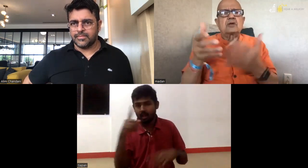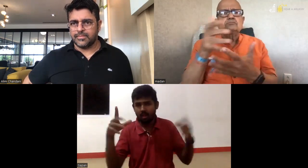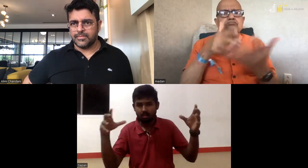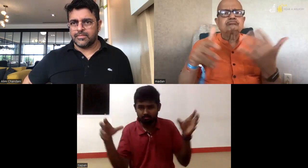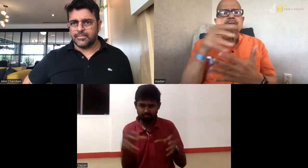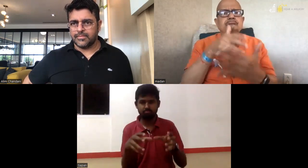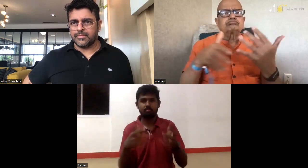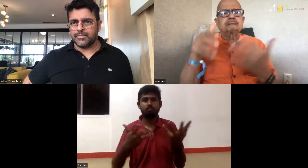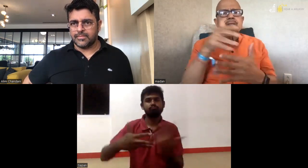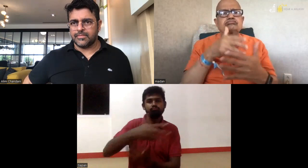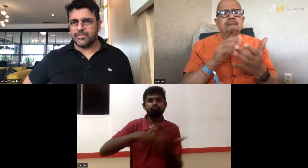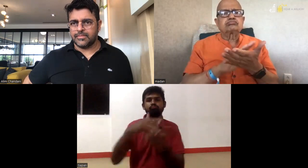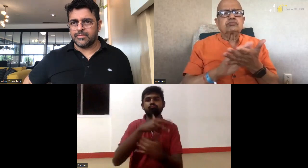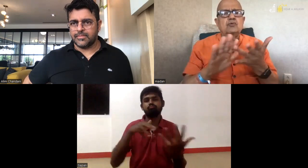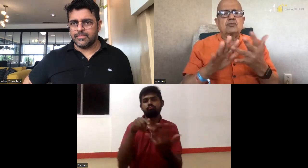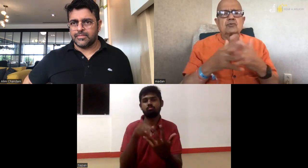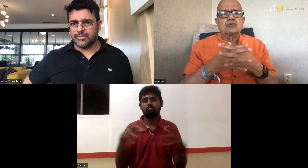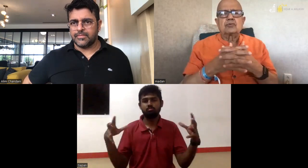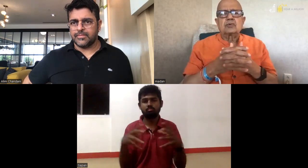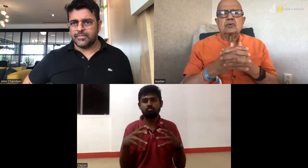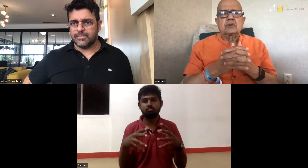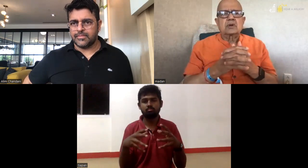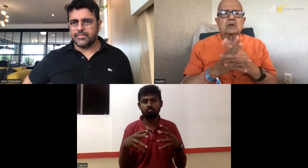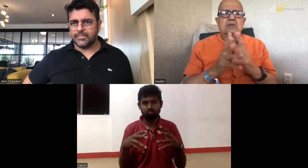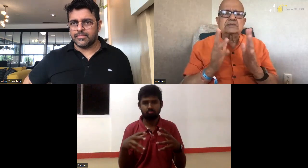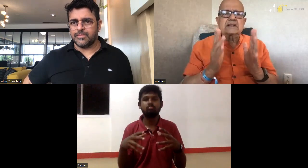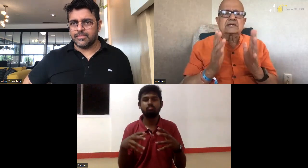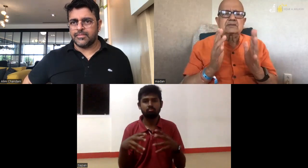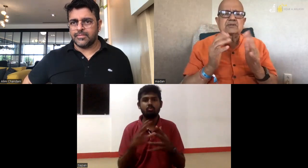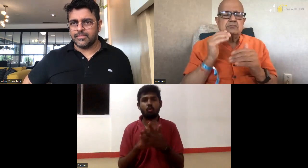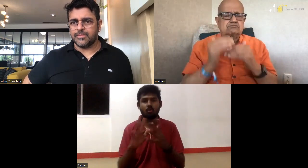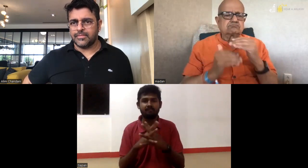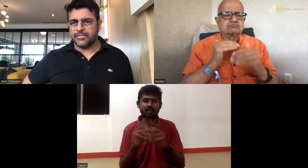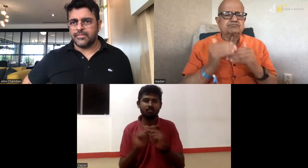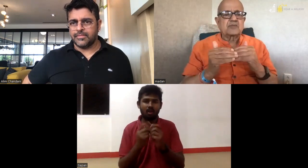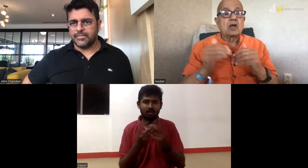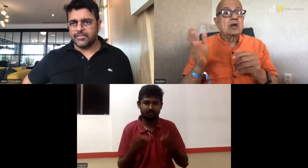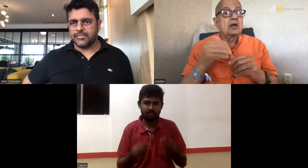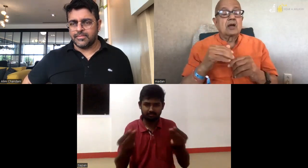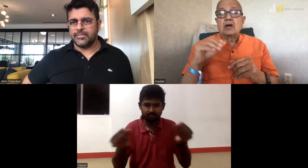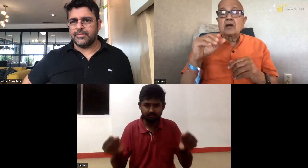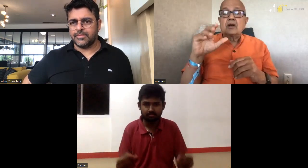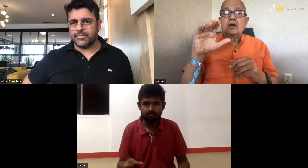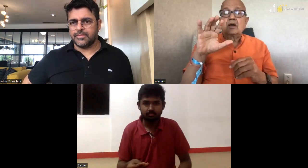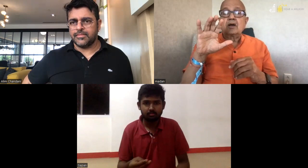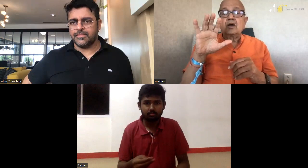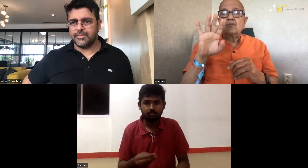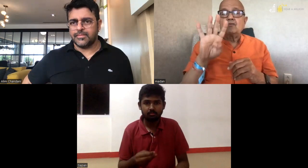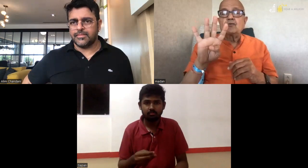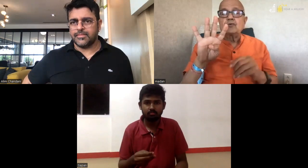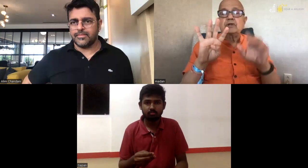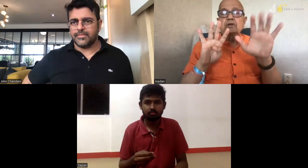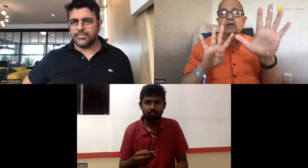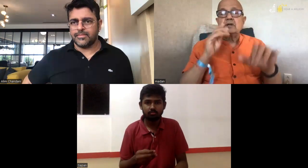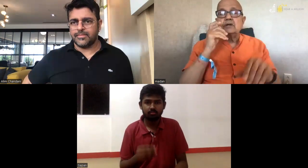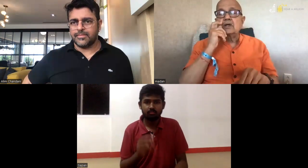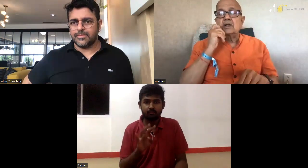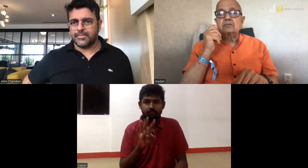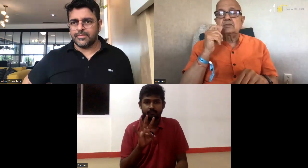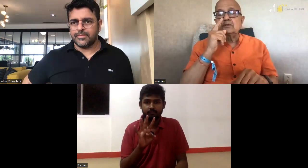we have Uma also from DFDW. So it's a women's association.